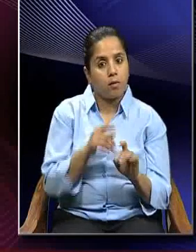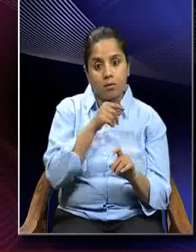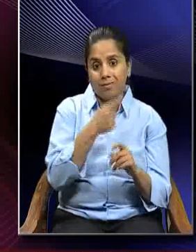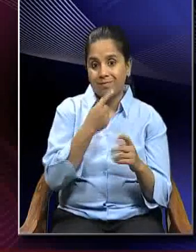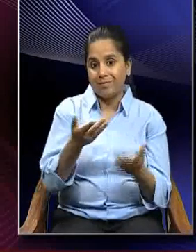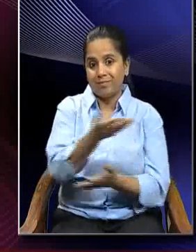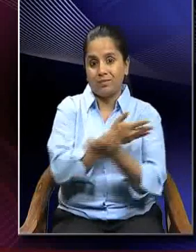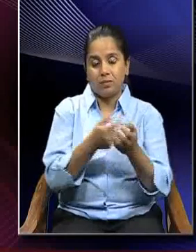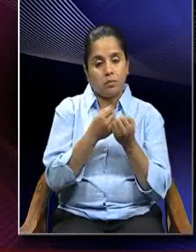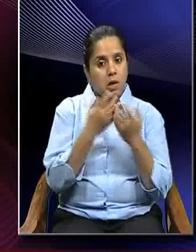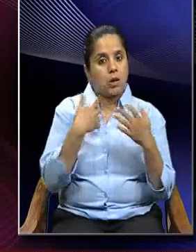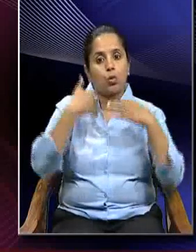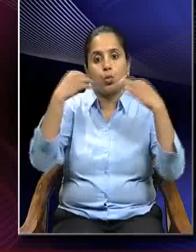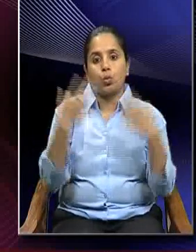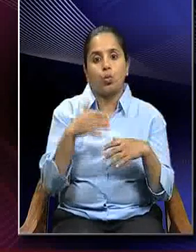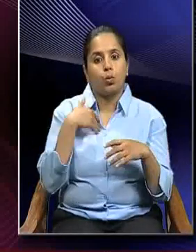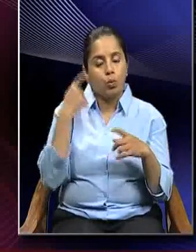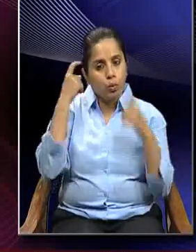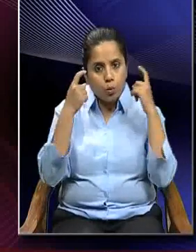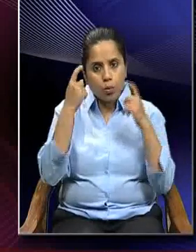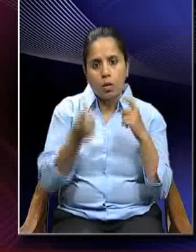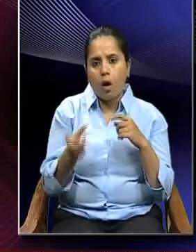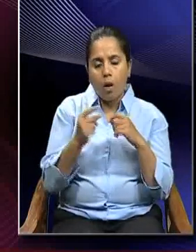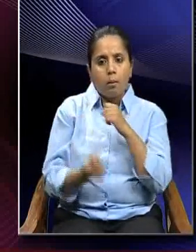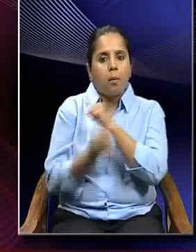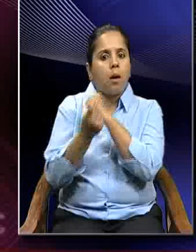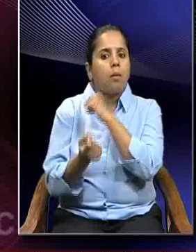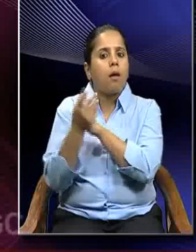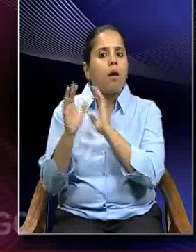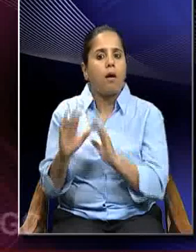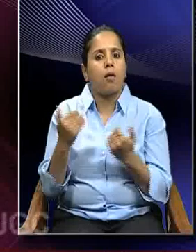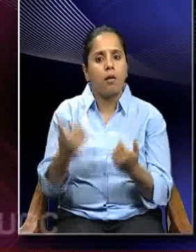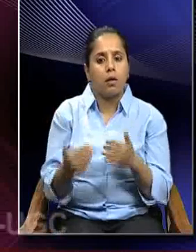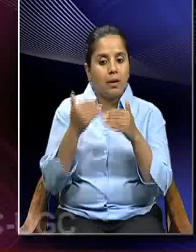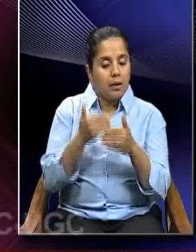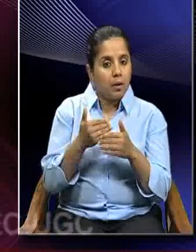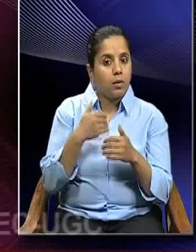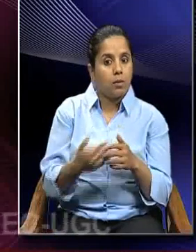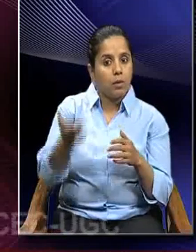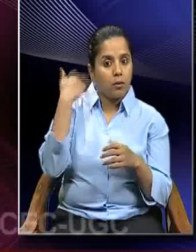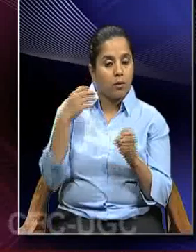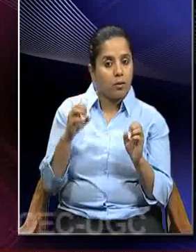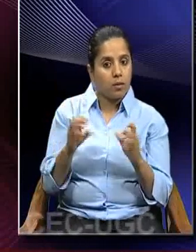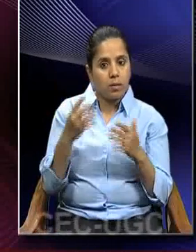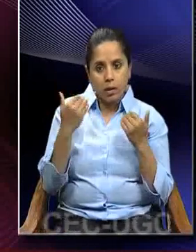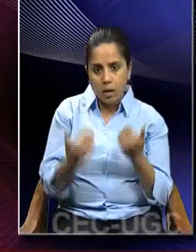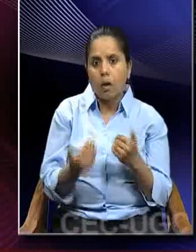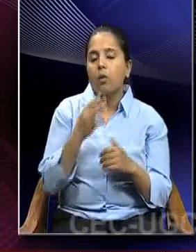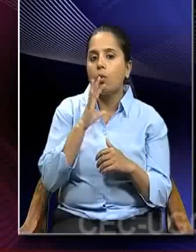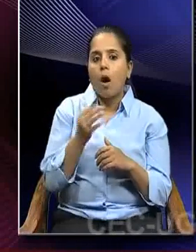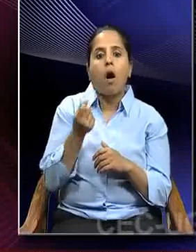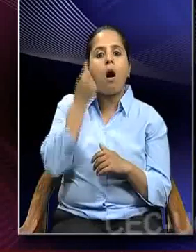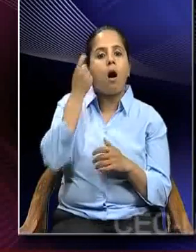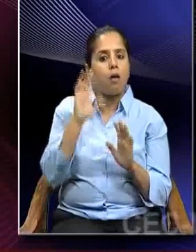dialogue, many new insights are re-emerging, and limitations of earlier approaches, they have now been realized,